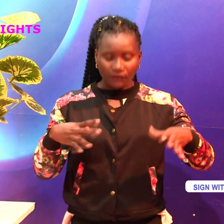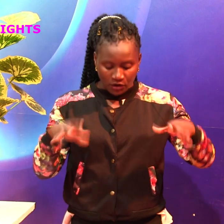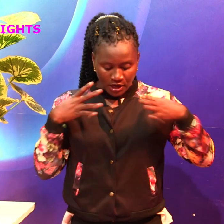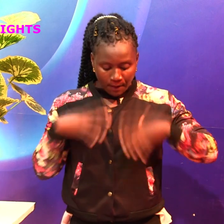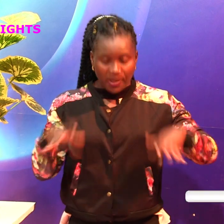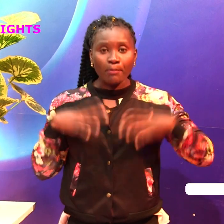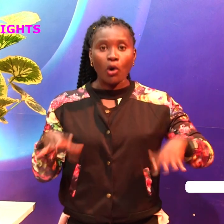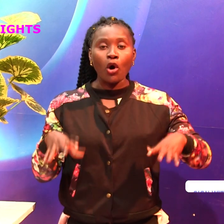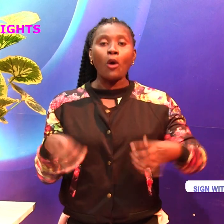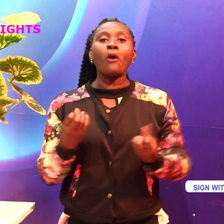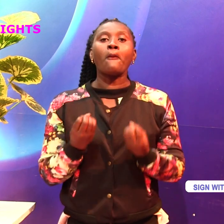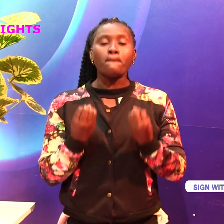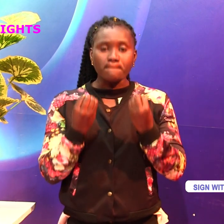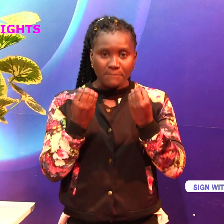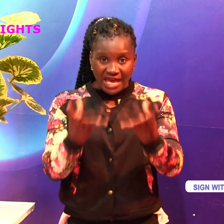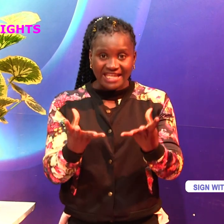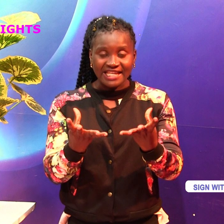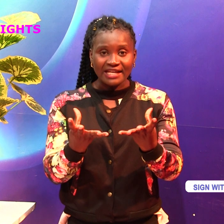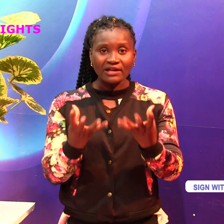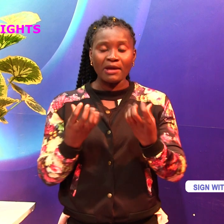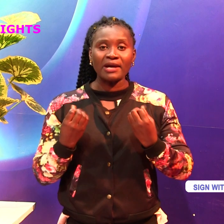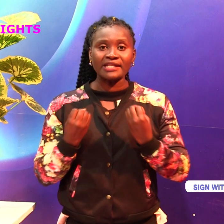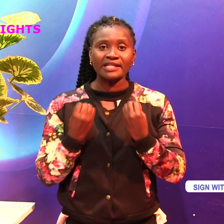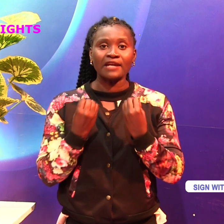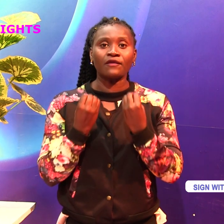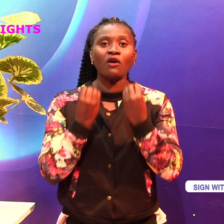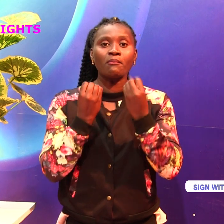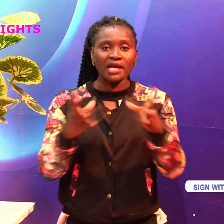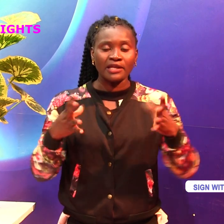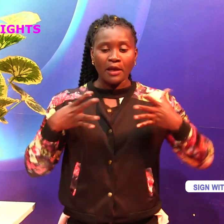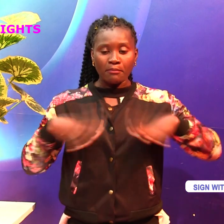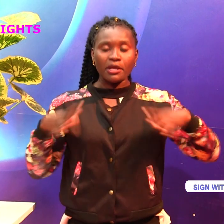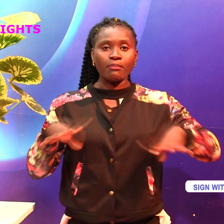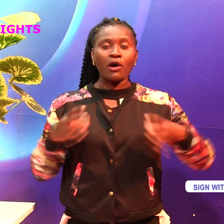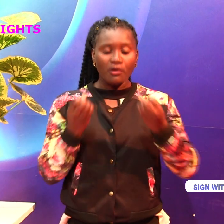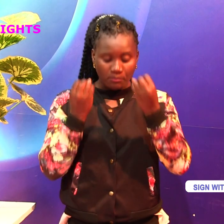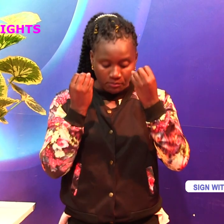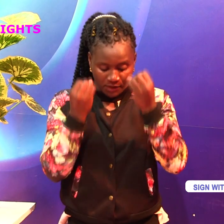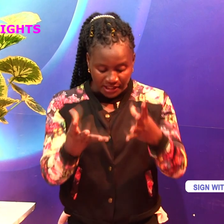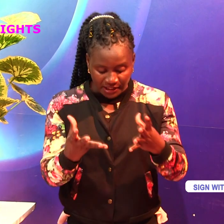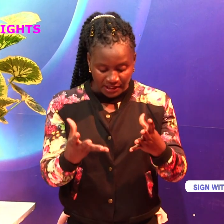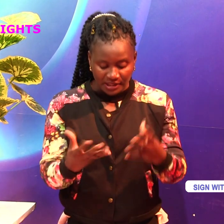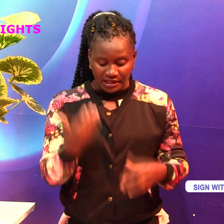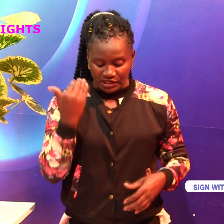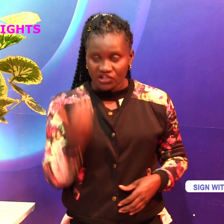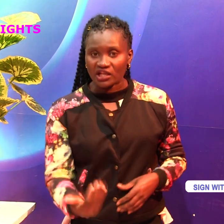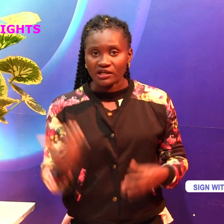for people many. Remember, this is a sign for many. People many,